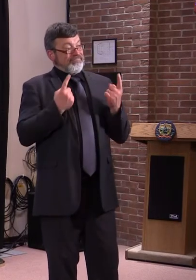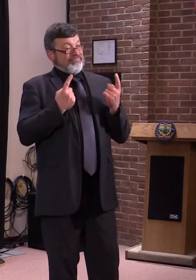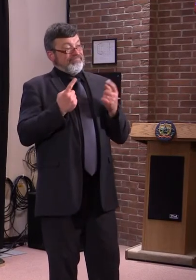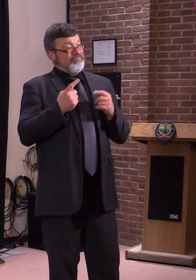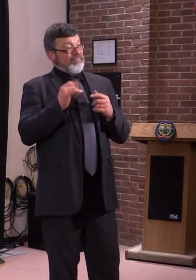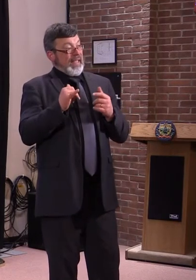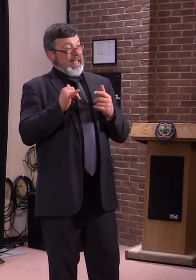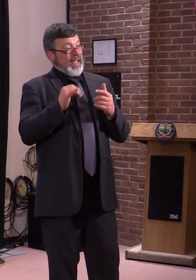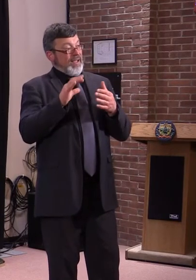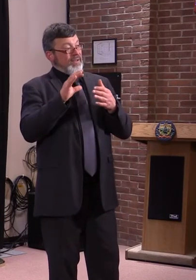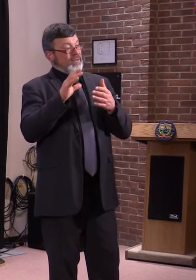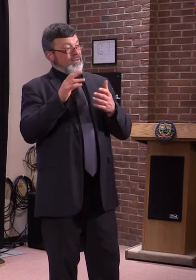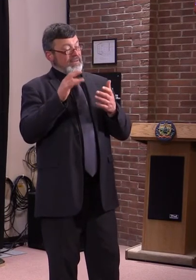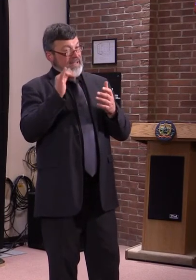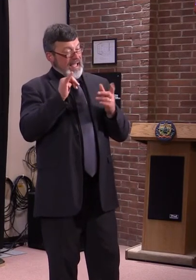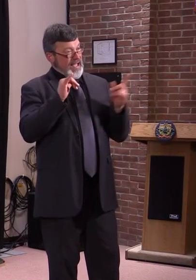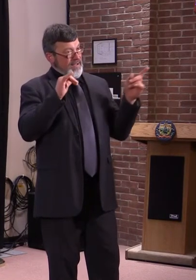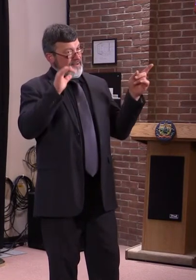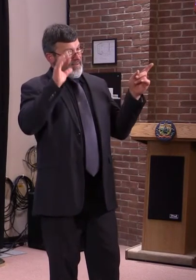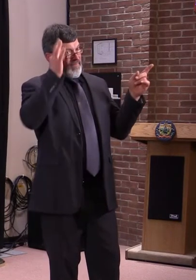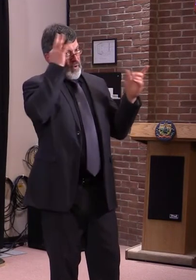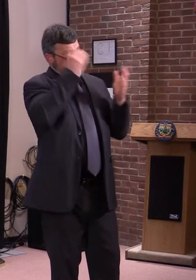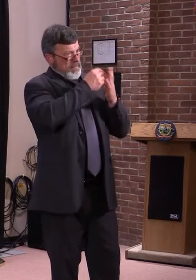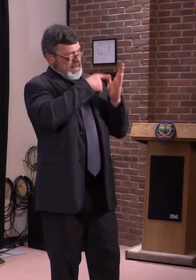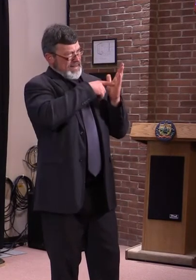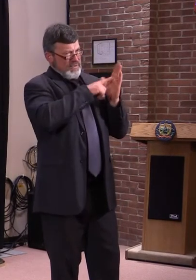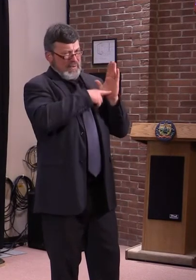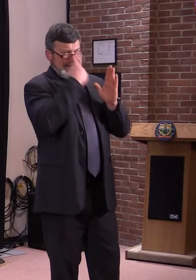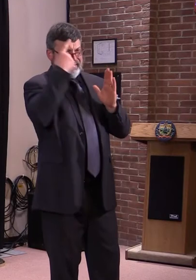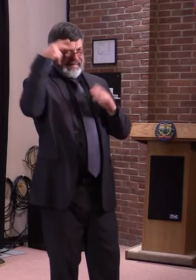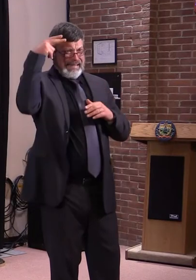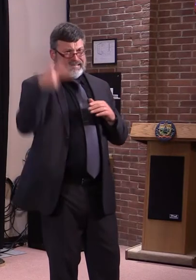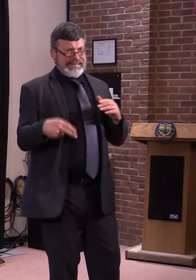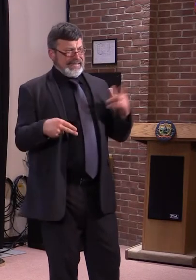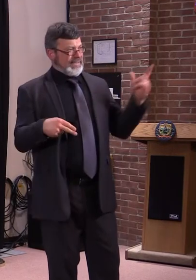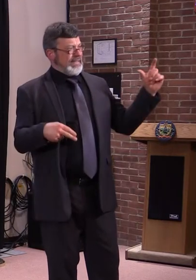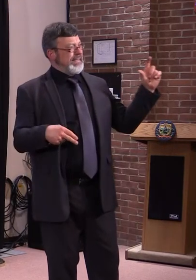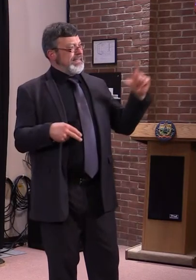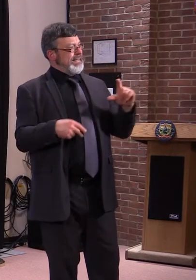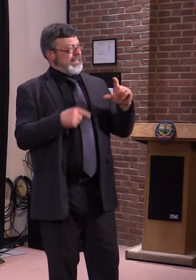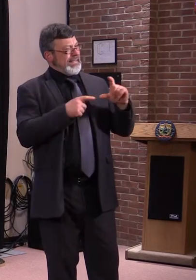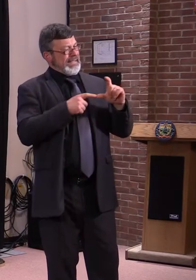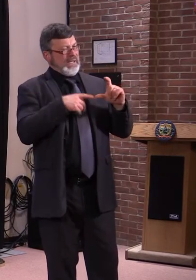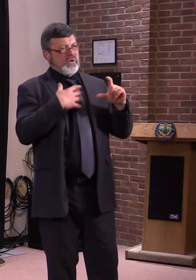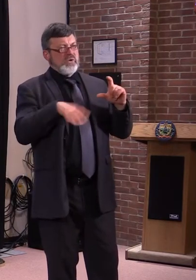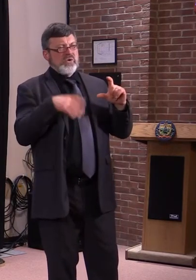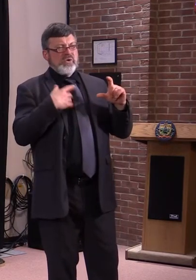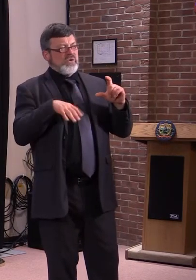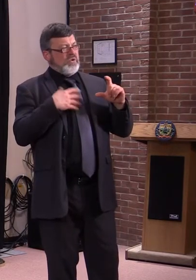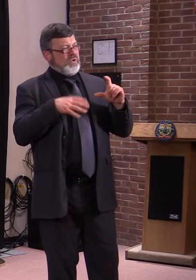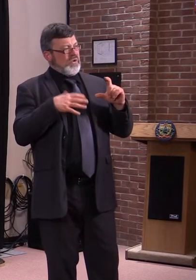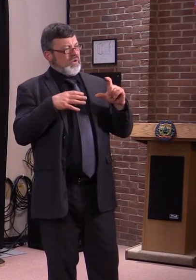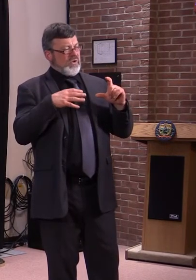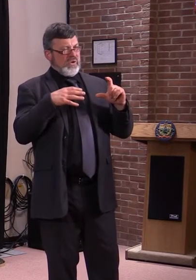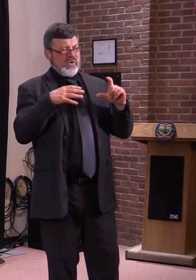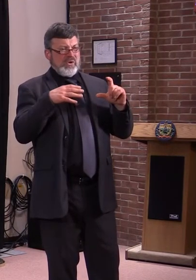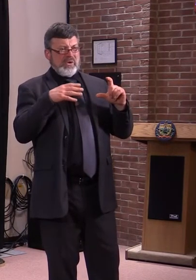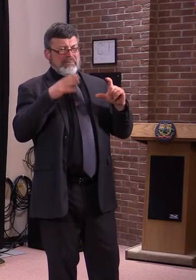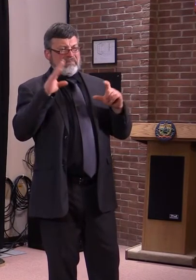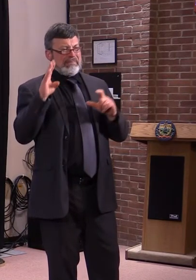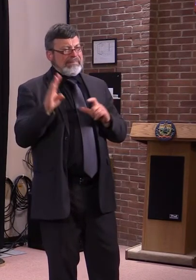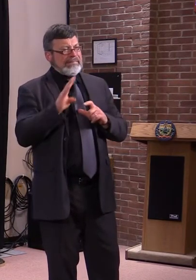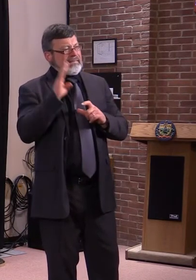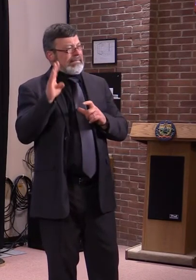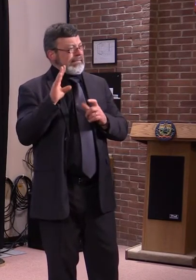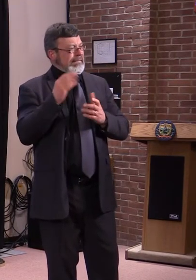this once-in-a-lifetime opportunity that we have before us, the billions of dollars that we have to invest in our state